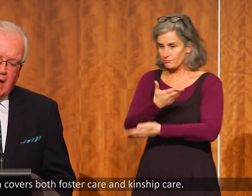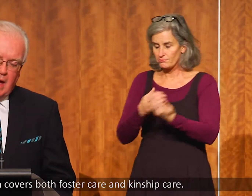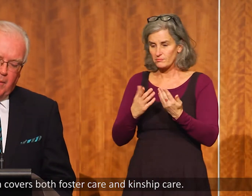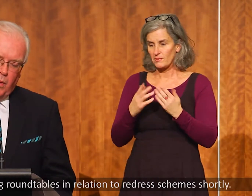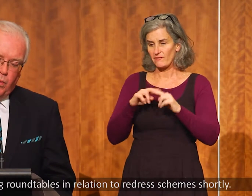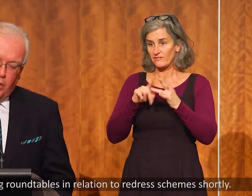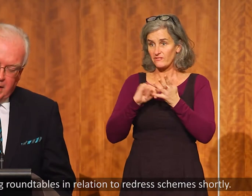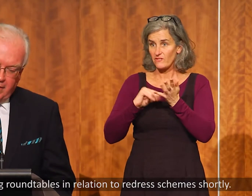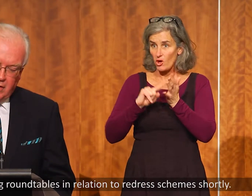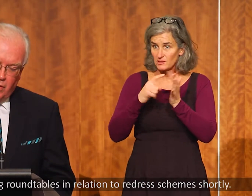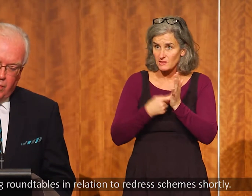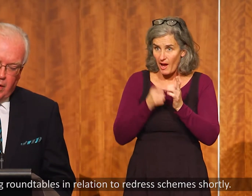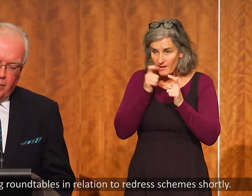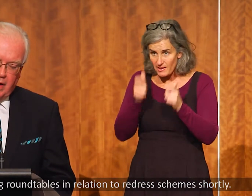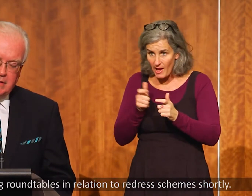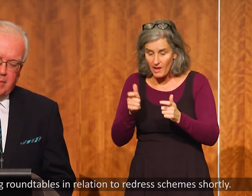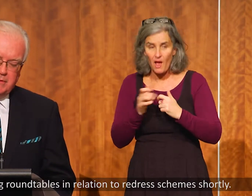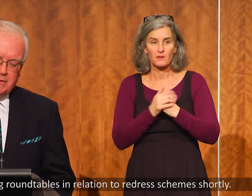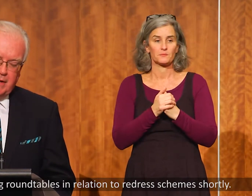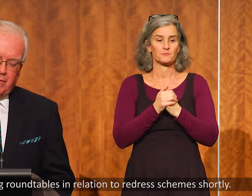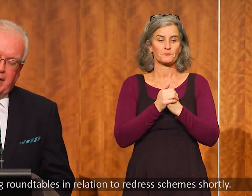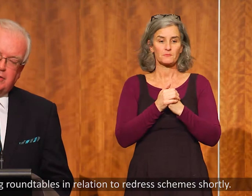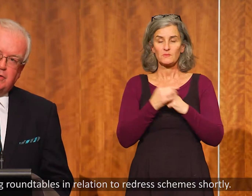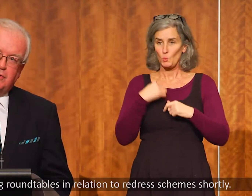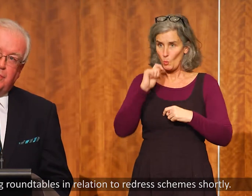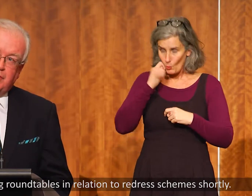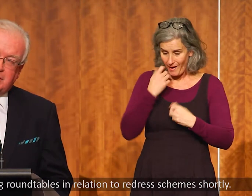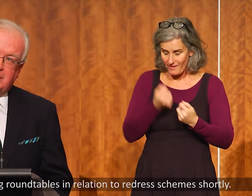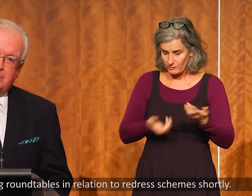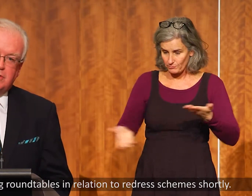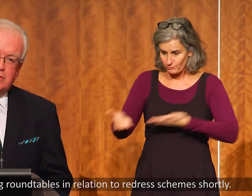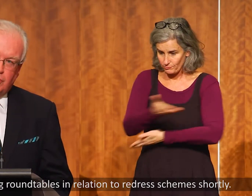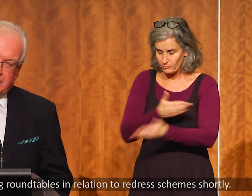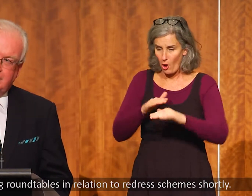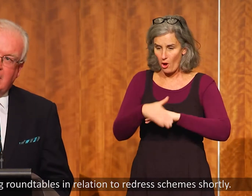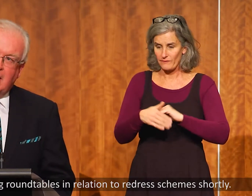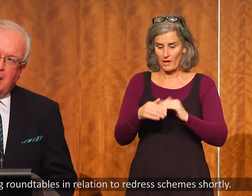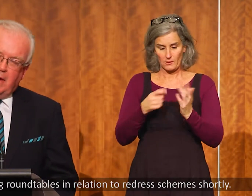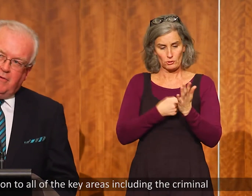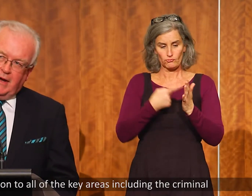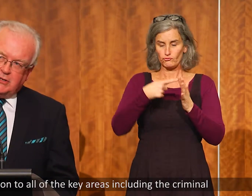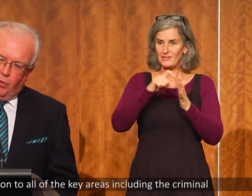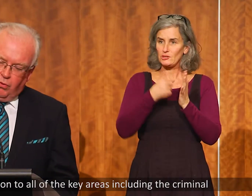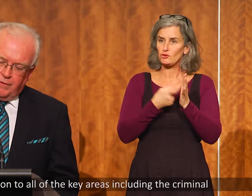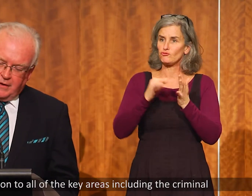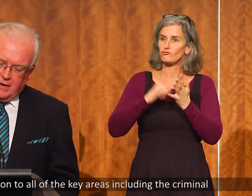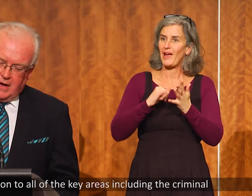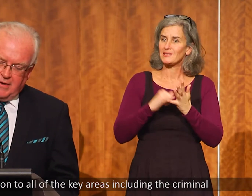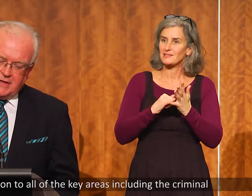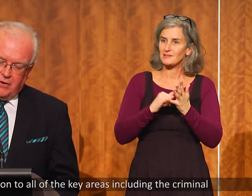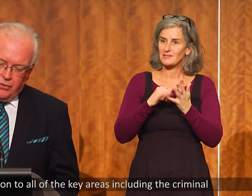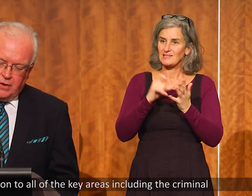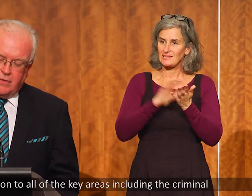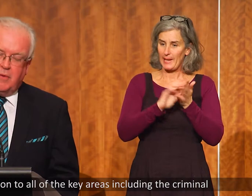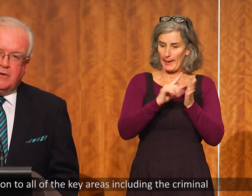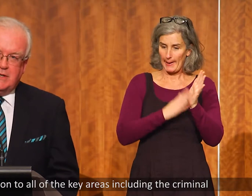care. We will be having roundtables in relation to redress schemes shortly. But in relation to all of the key